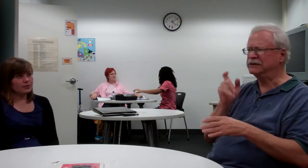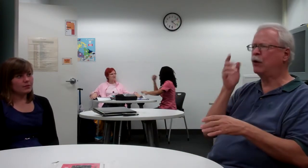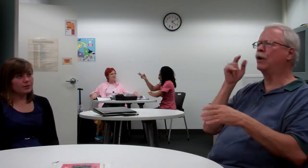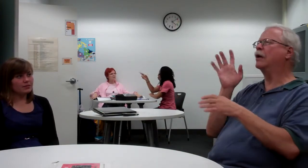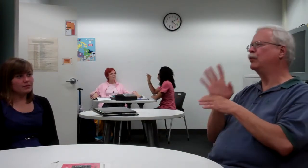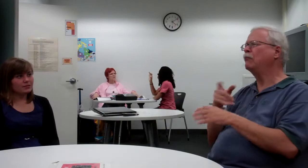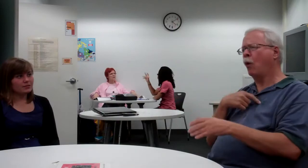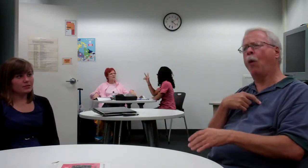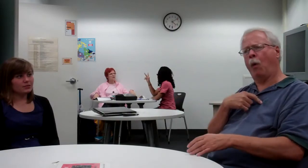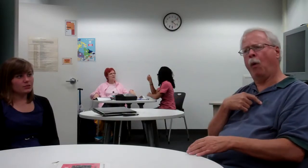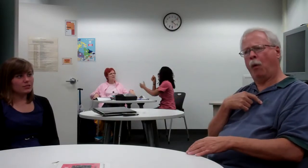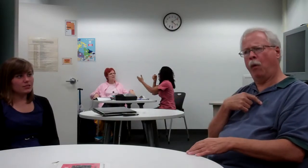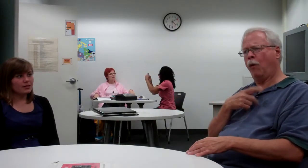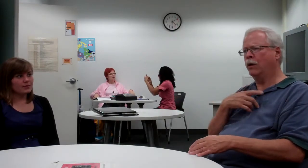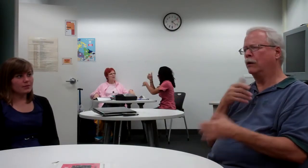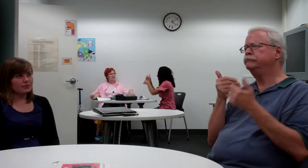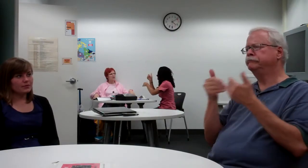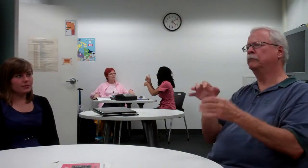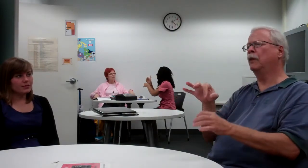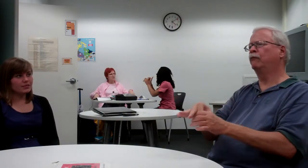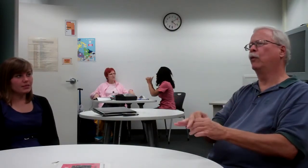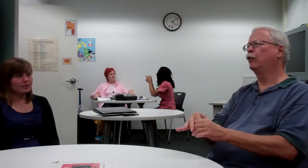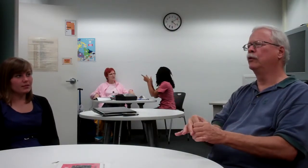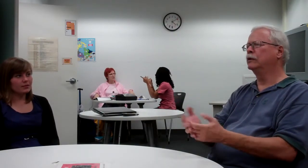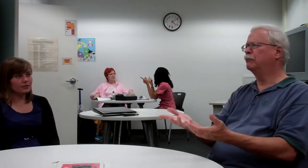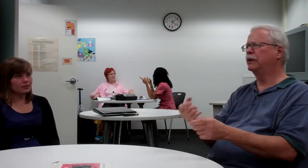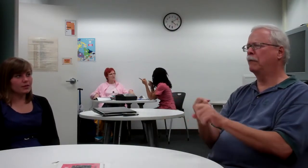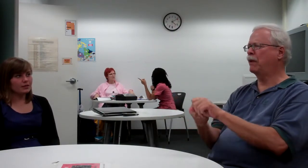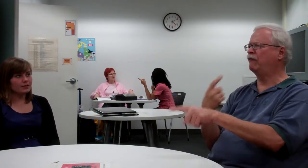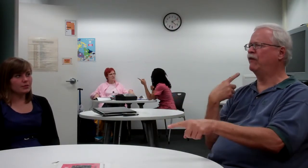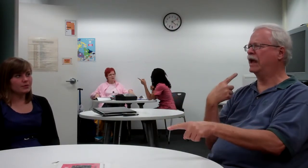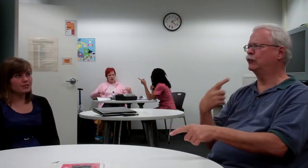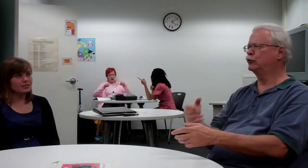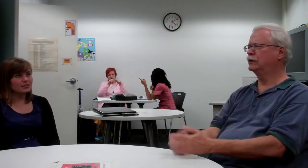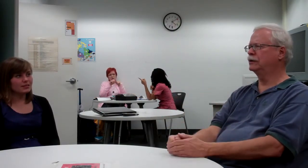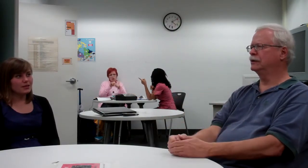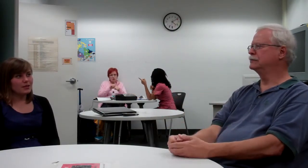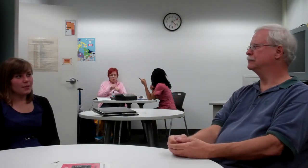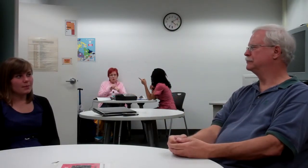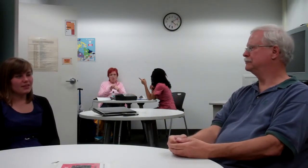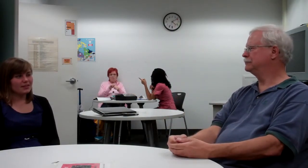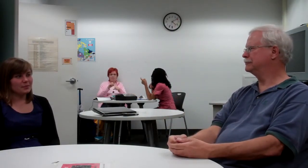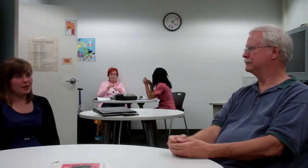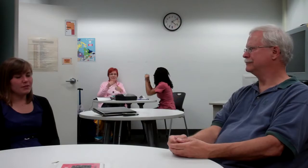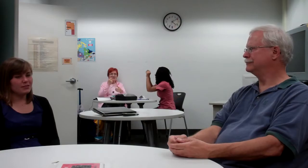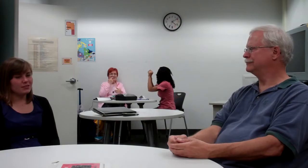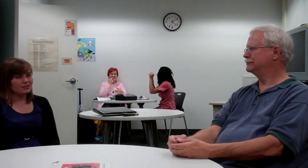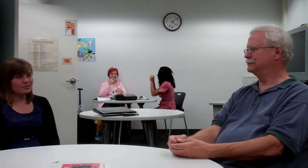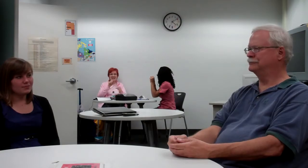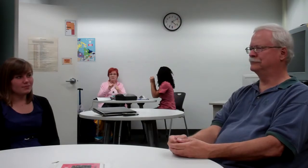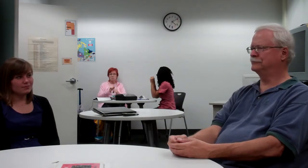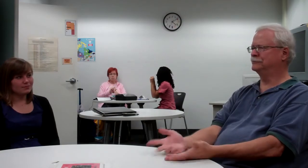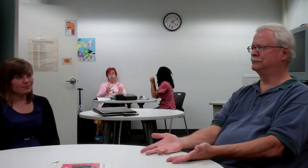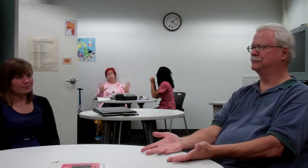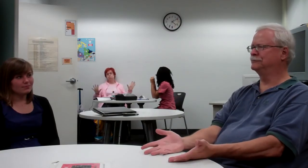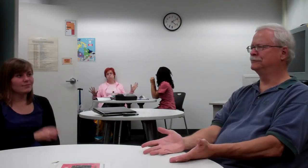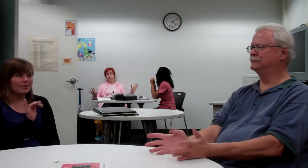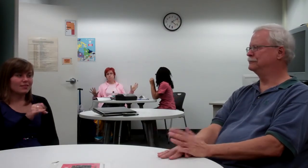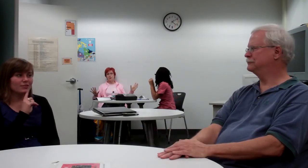But we also trust them, and they say that they were going to make all these promises, but then it kind of backfires on us.